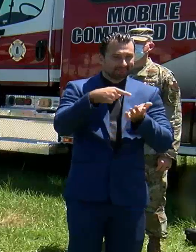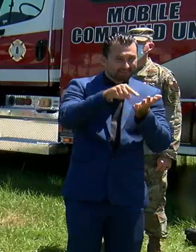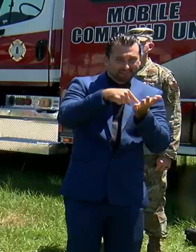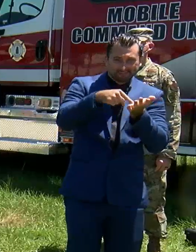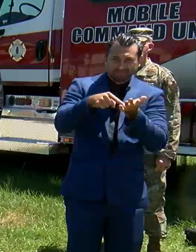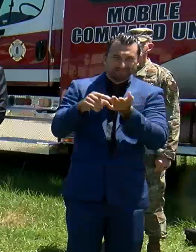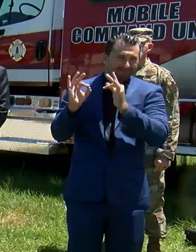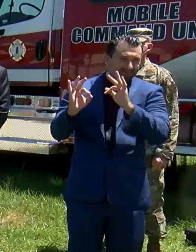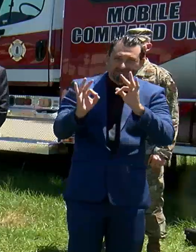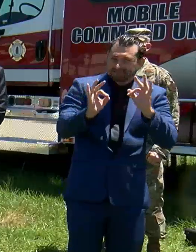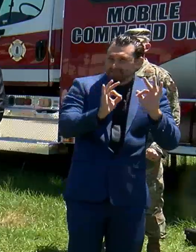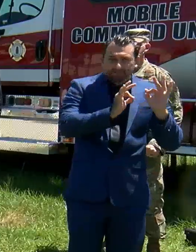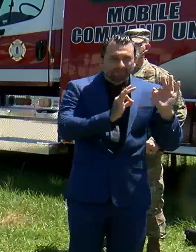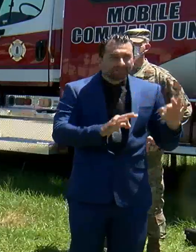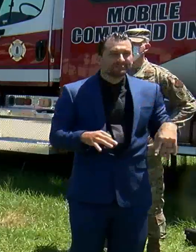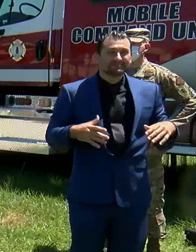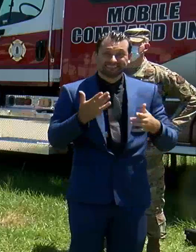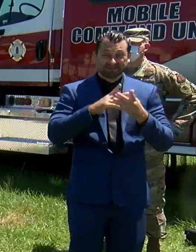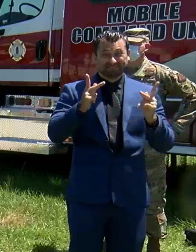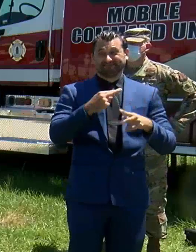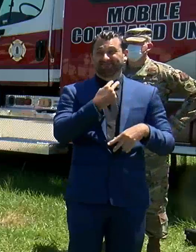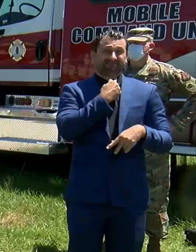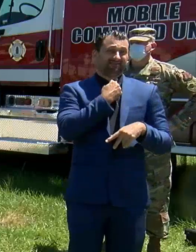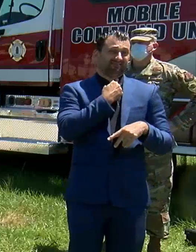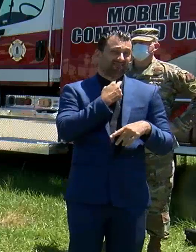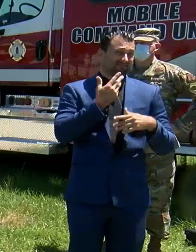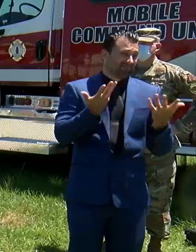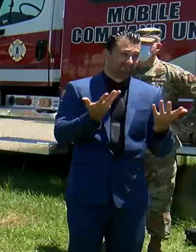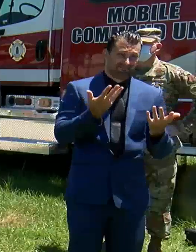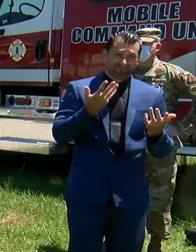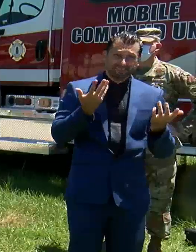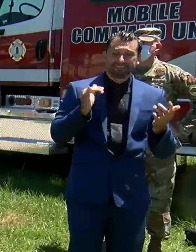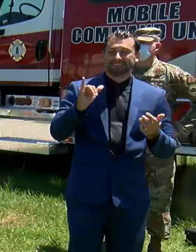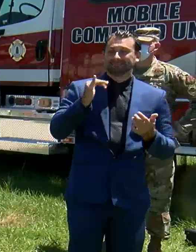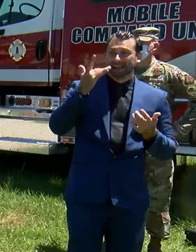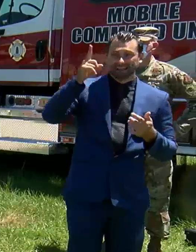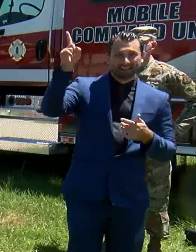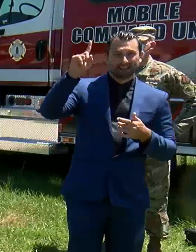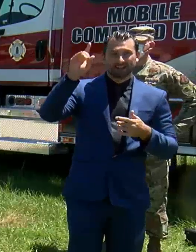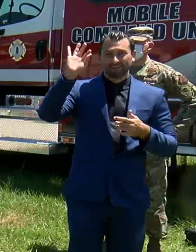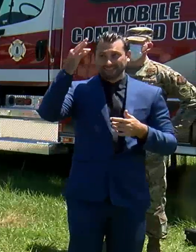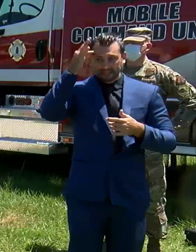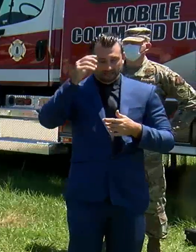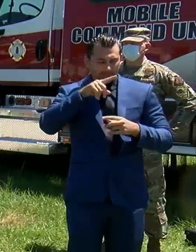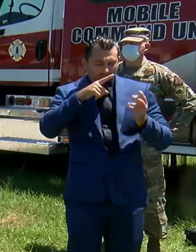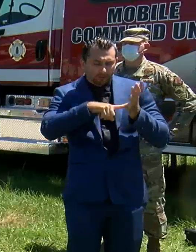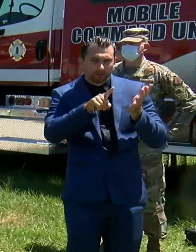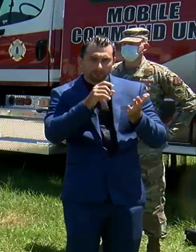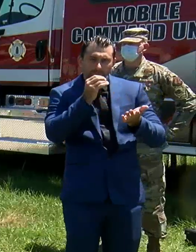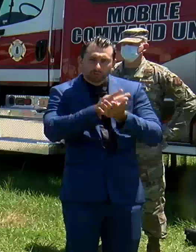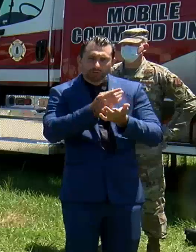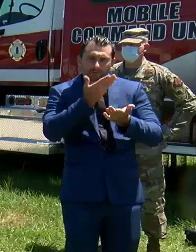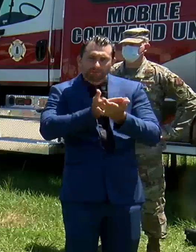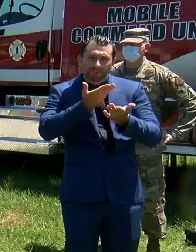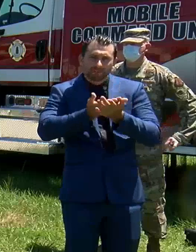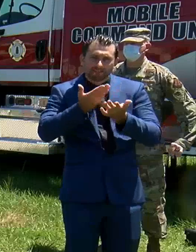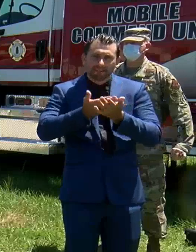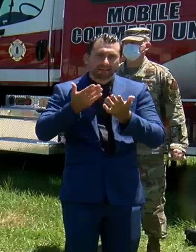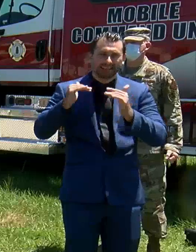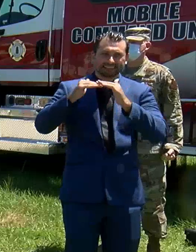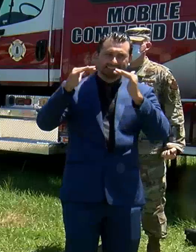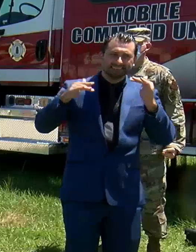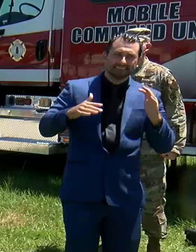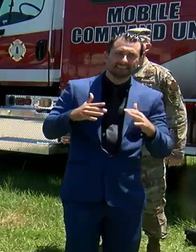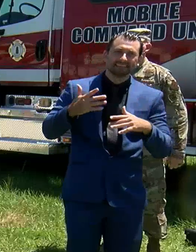still bottlenecked with the federal verification, and so that was really good for DEO to work with them to be able to get that.